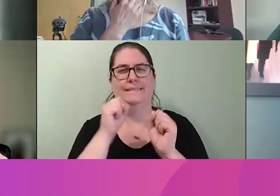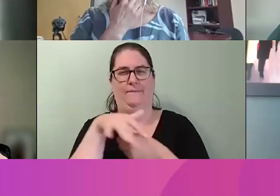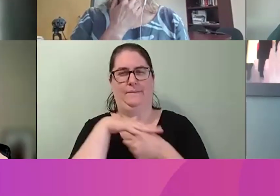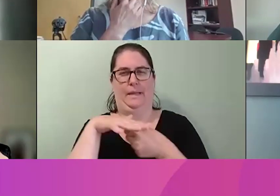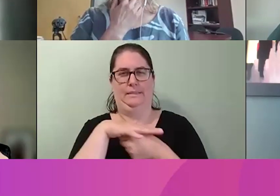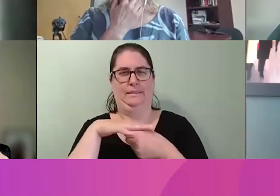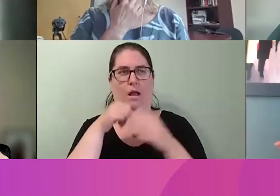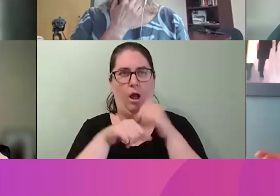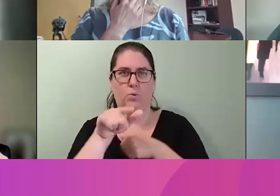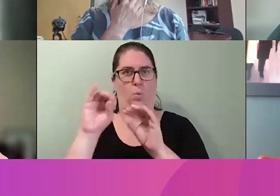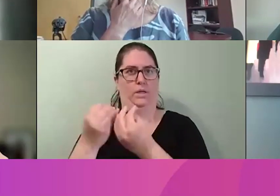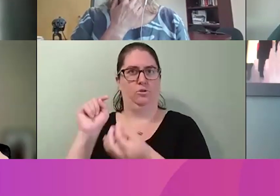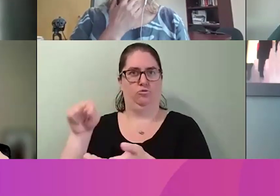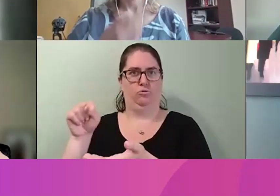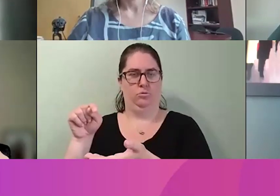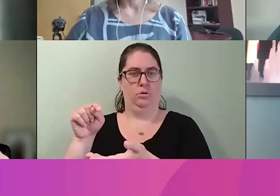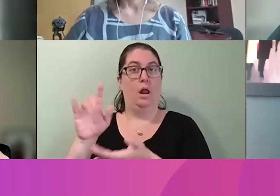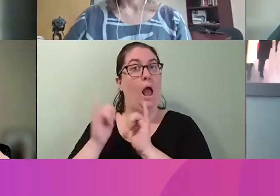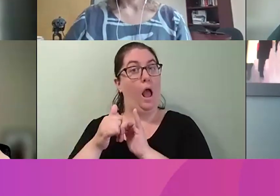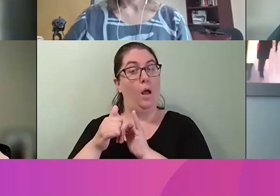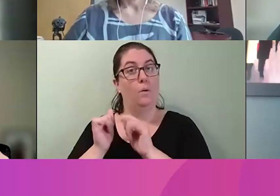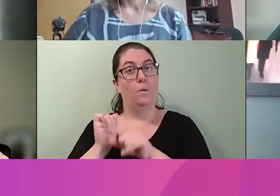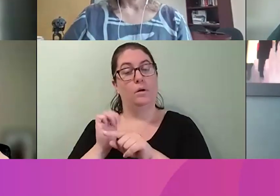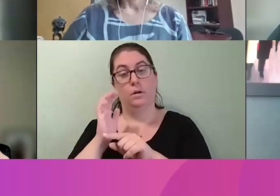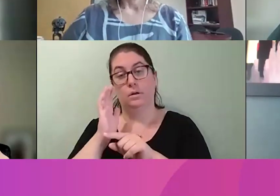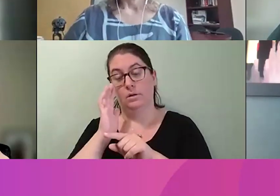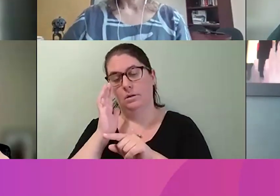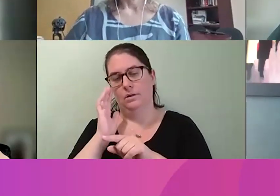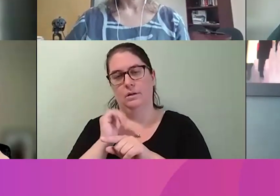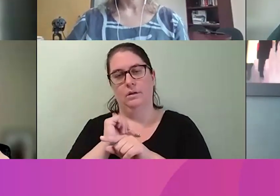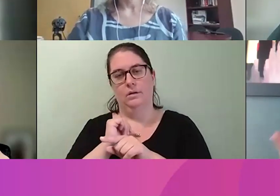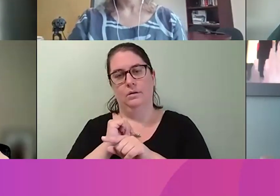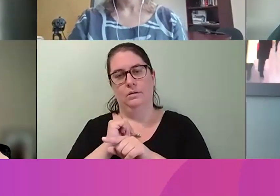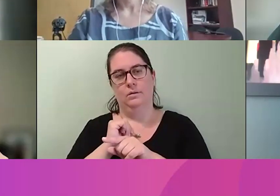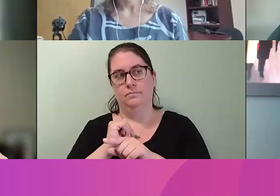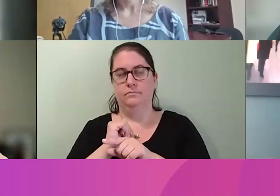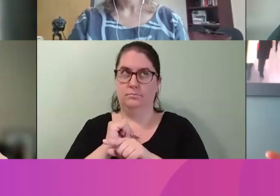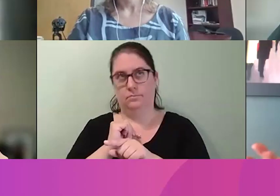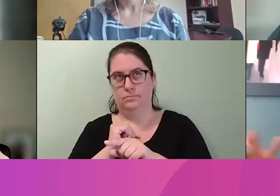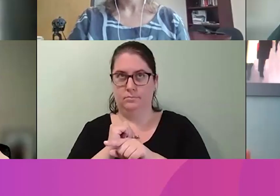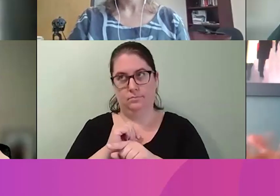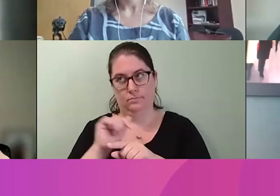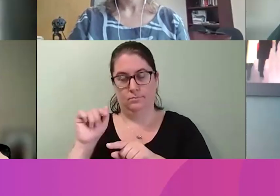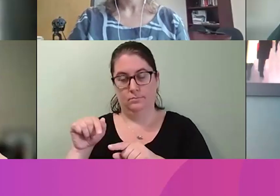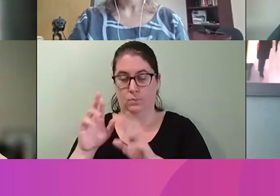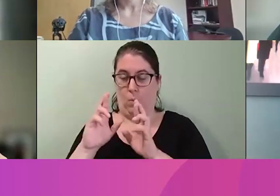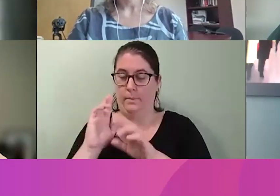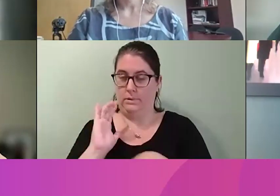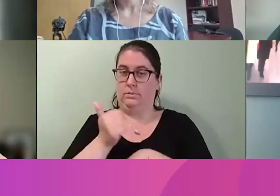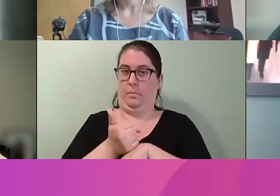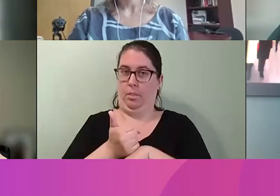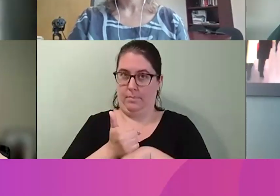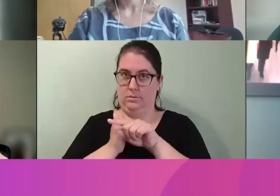community organizations. And one of the first steps is actually, and this is how we're going to implement also